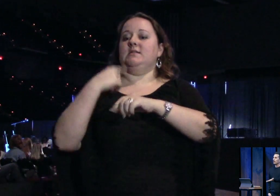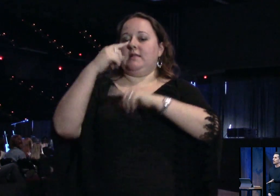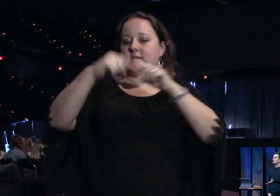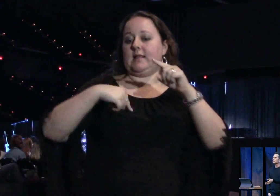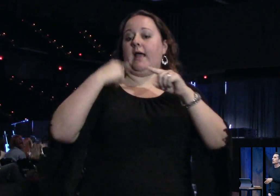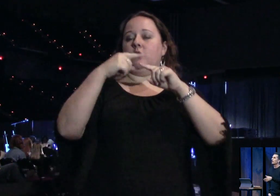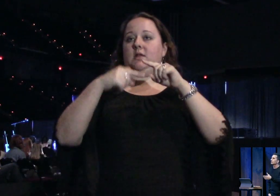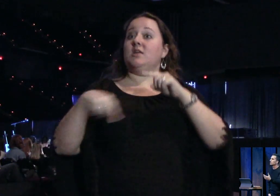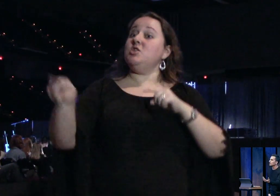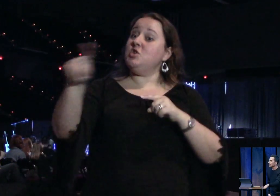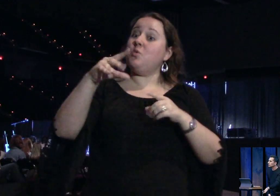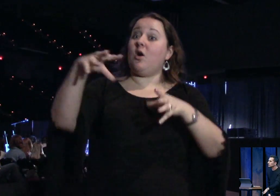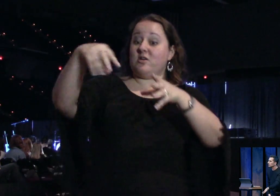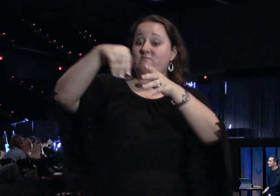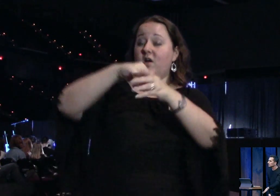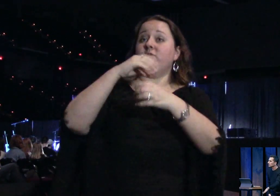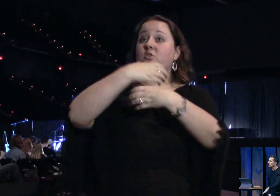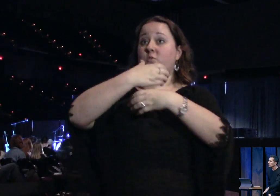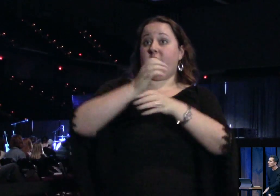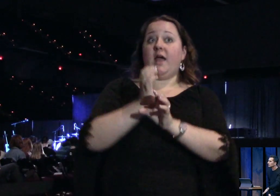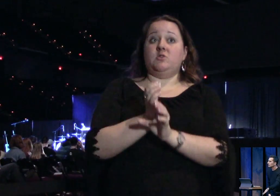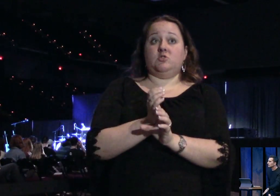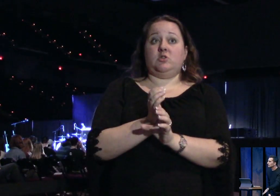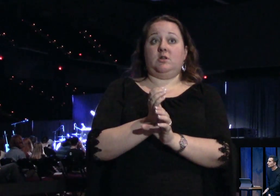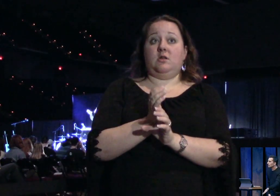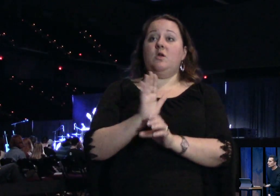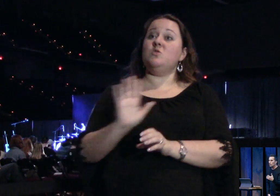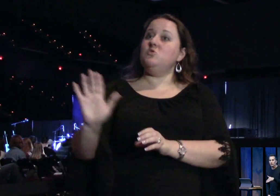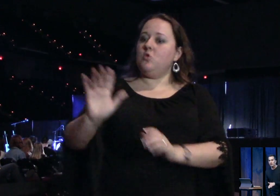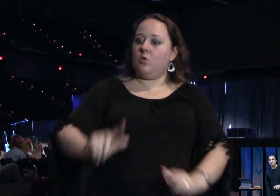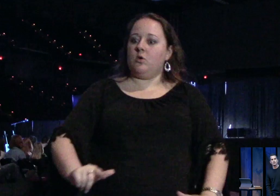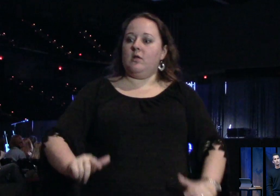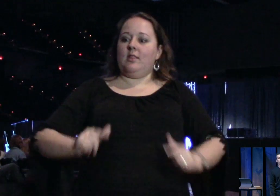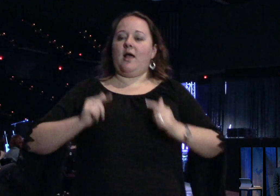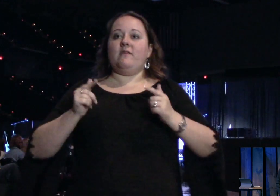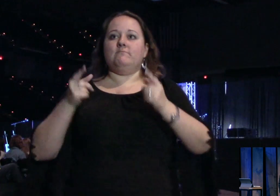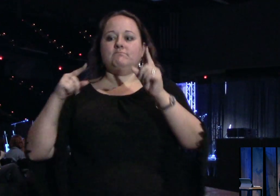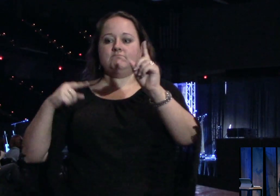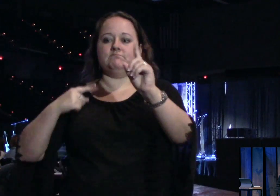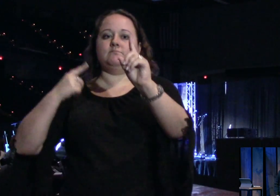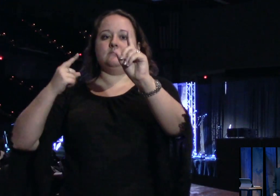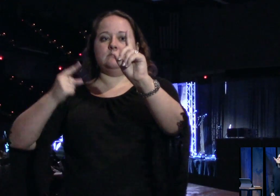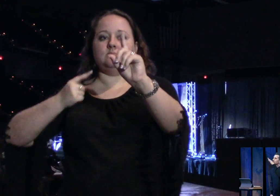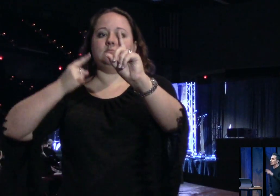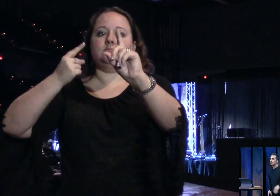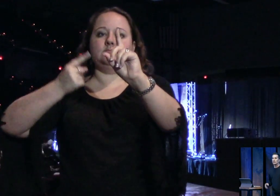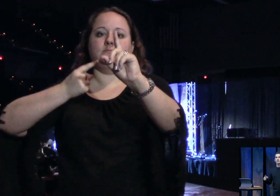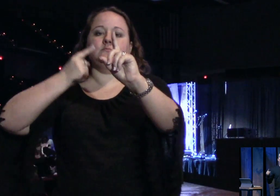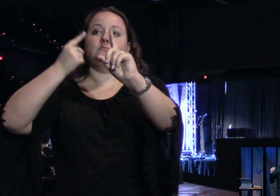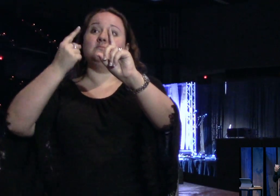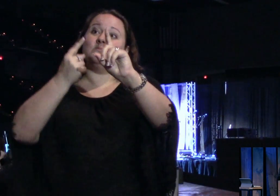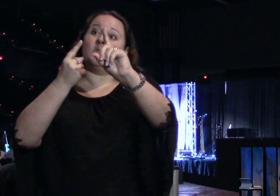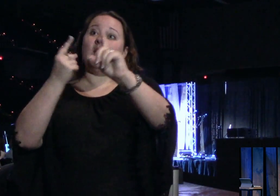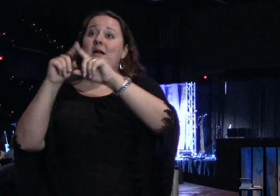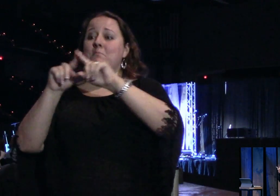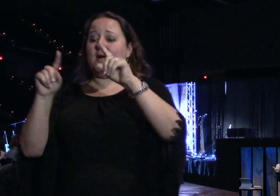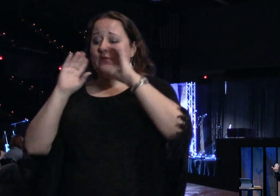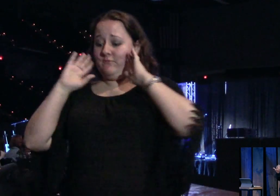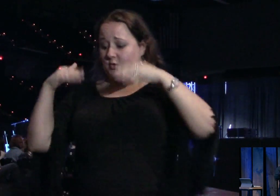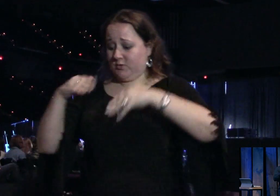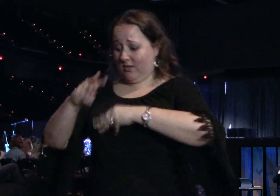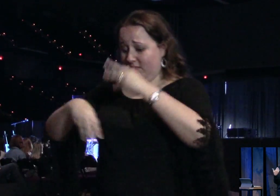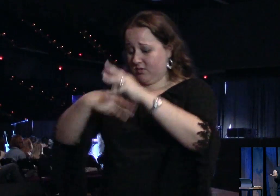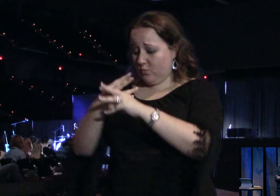a part of creation. Your life isn't building towards fulfillment. Under the sun,